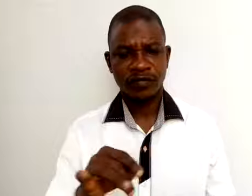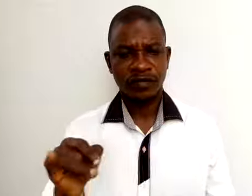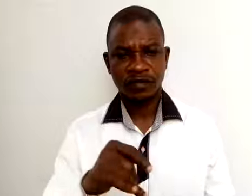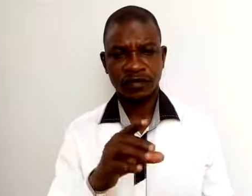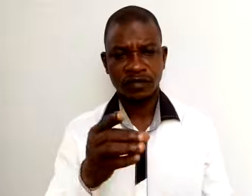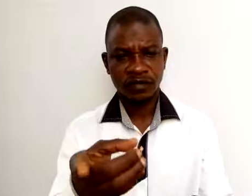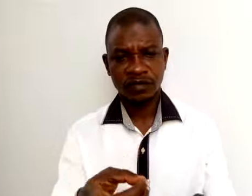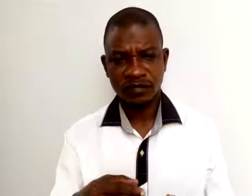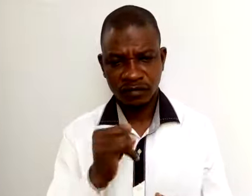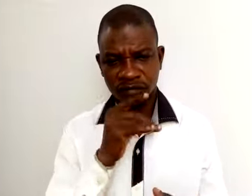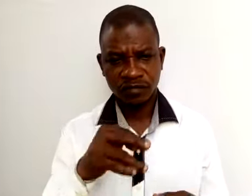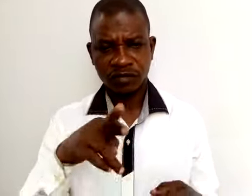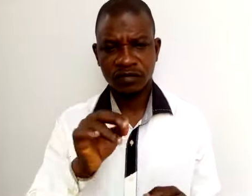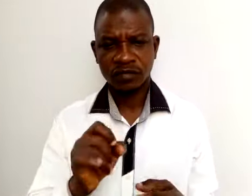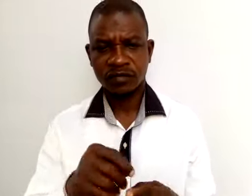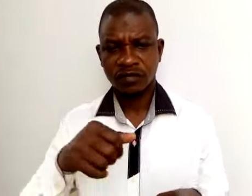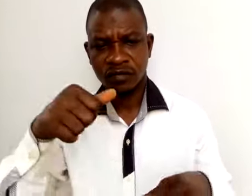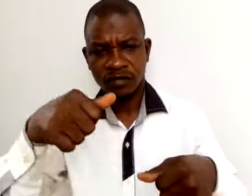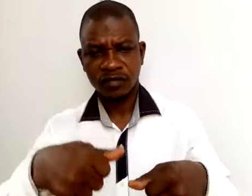demand remains constant.